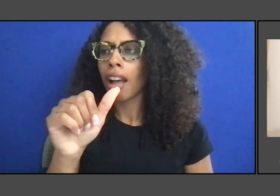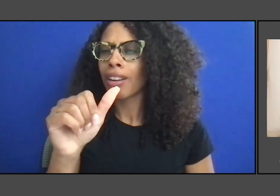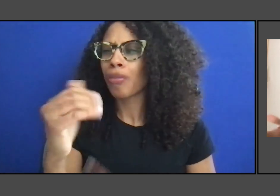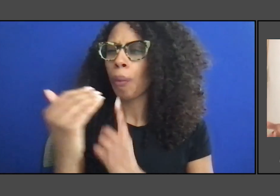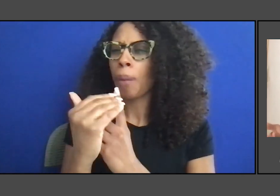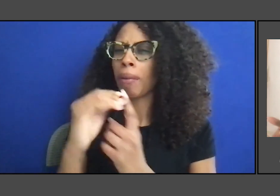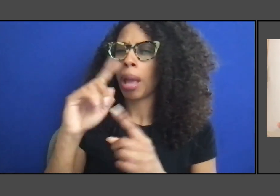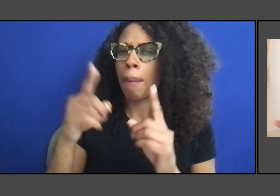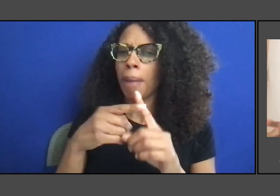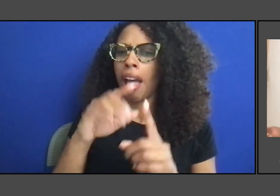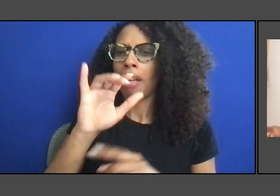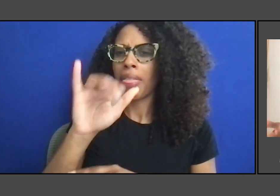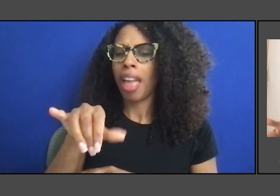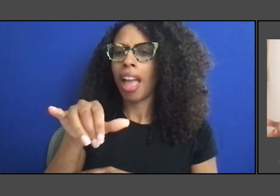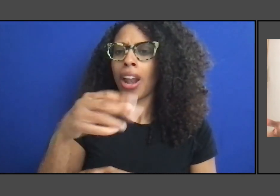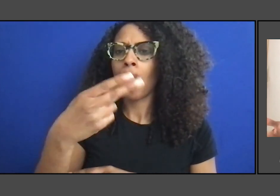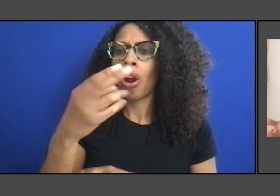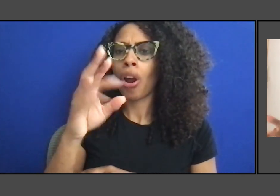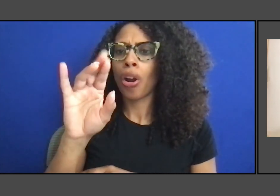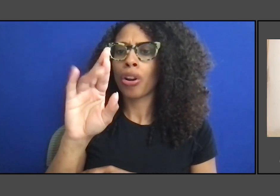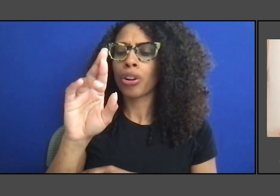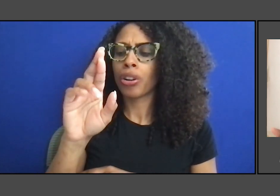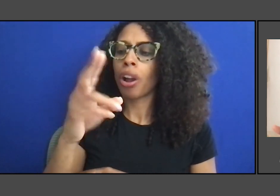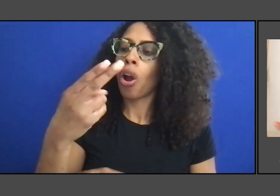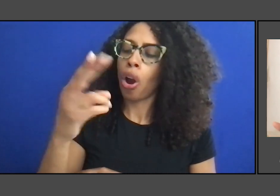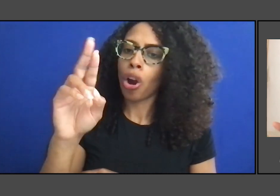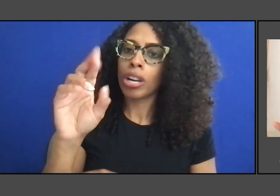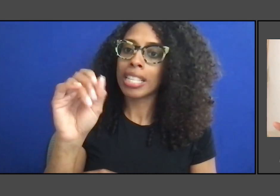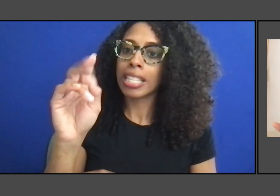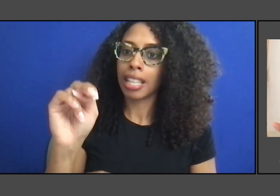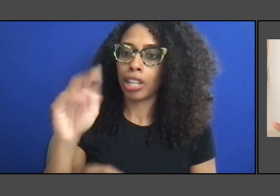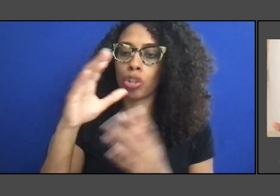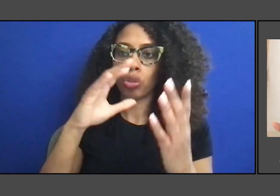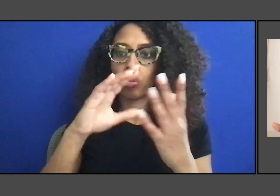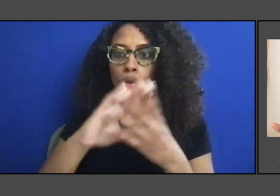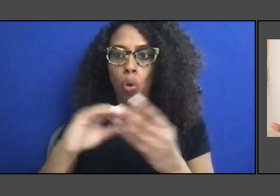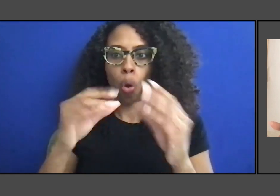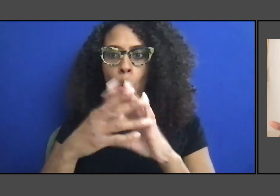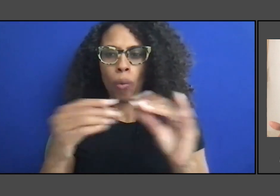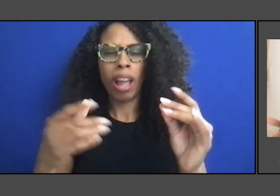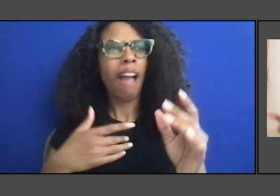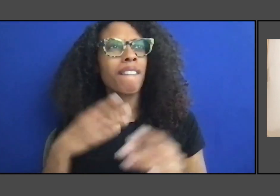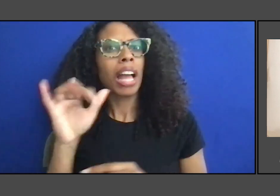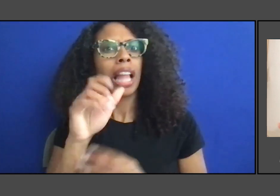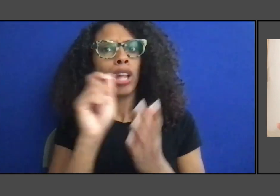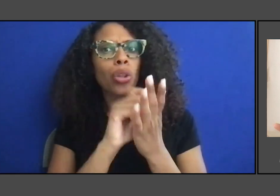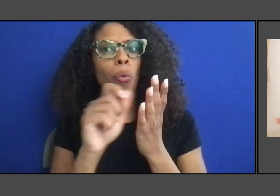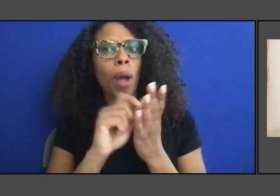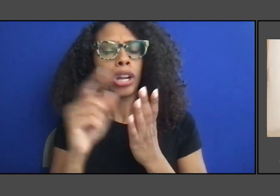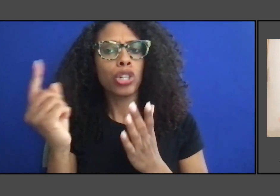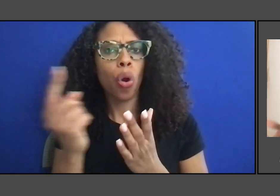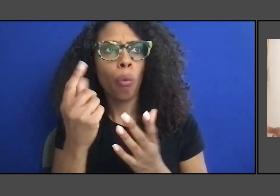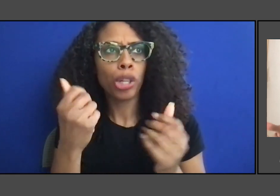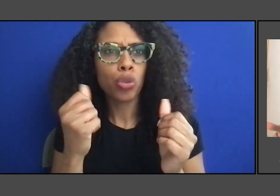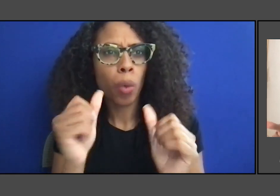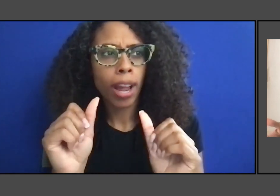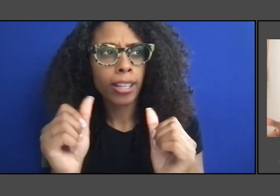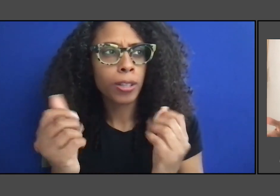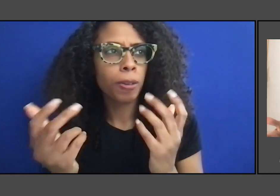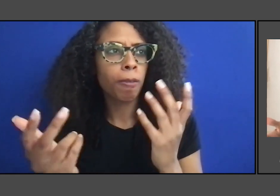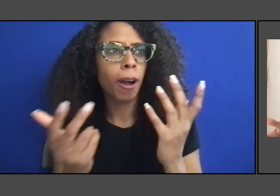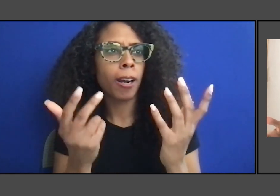I think that the writers are always, in some ways trying to put words to